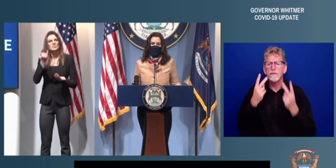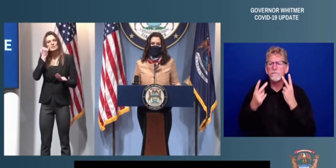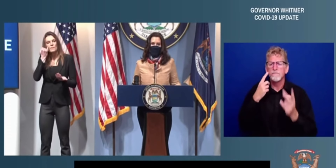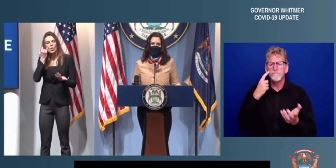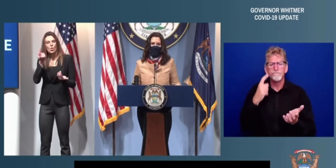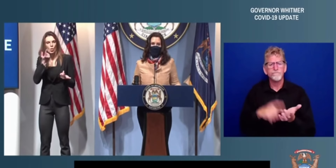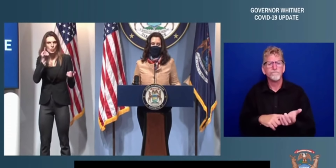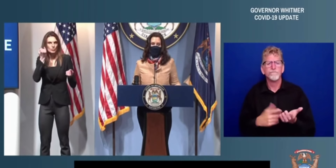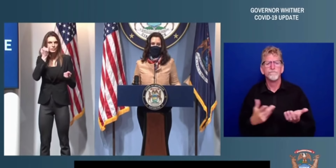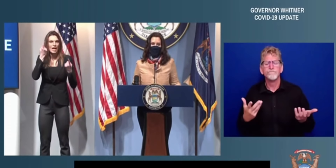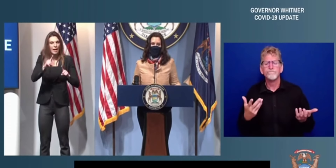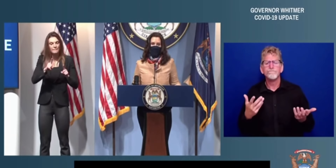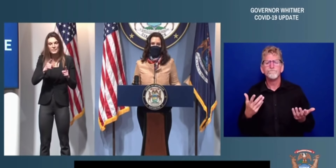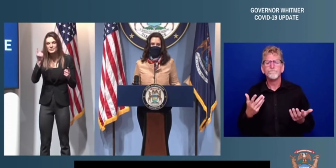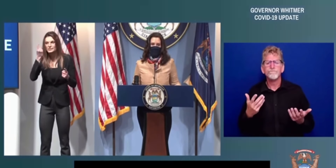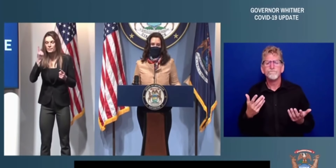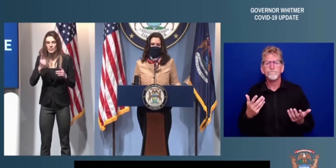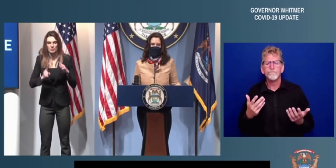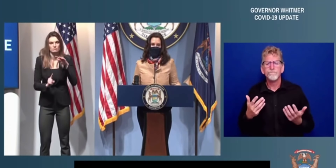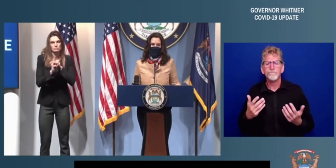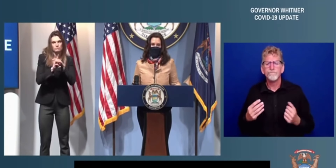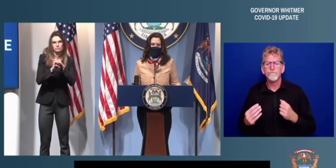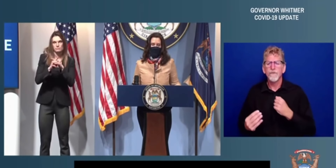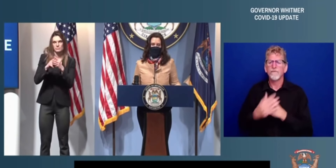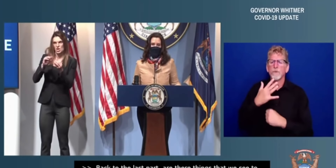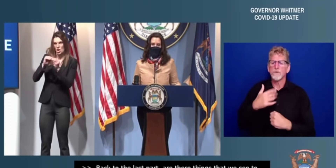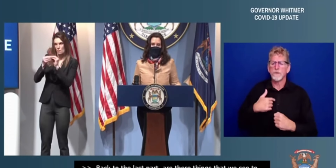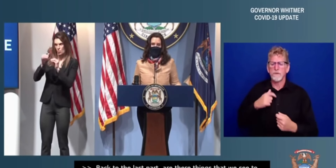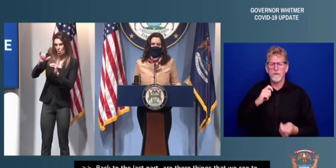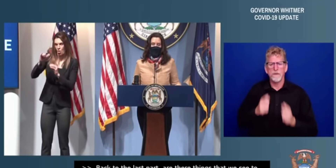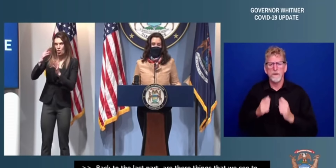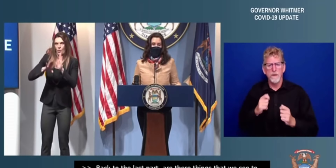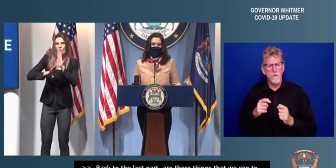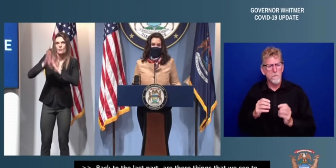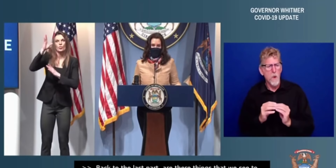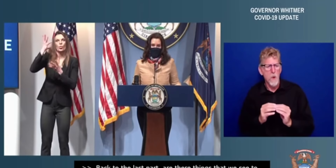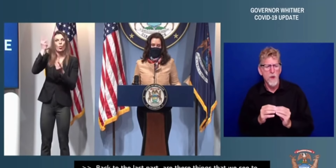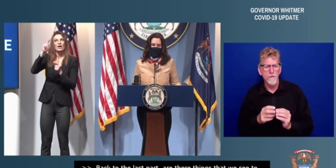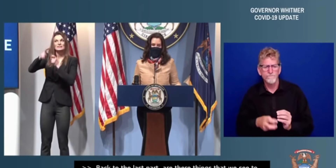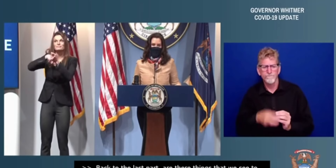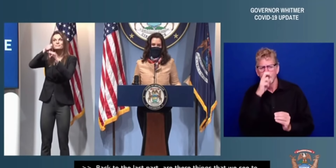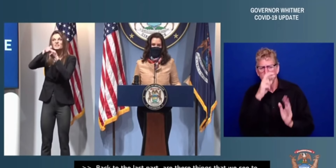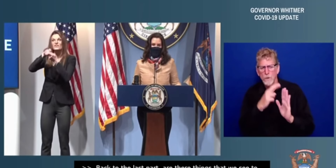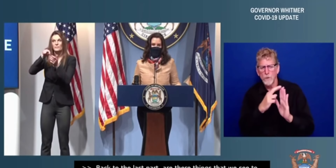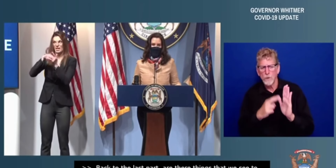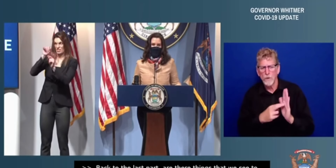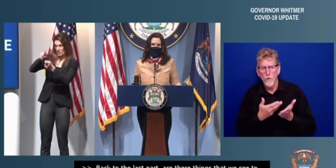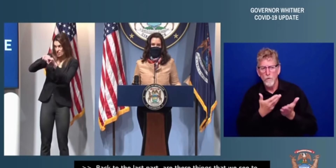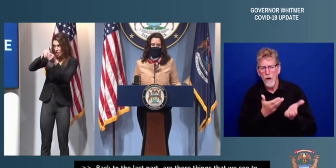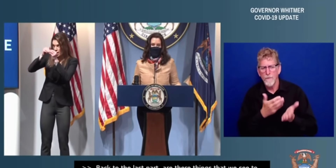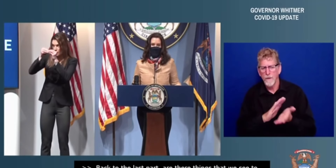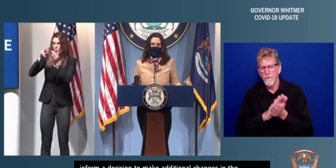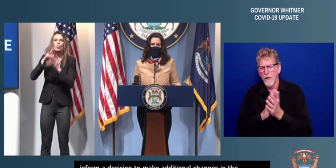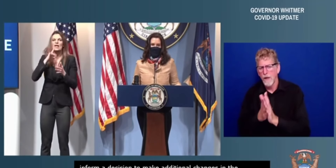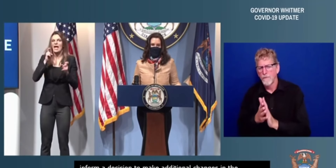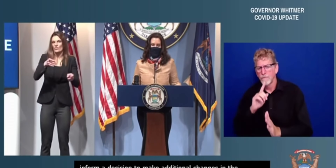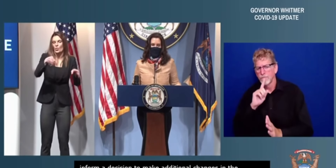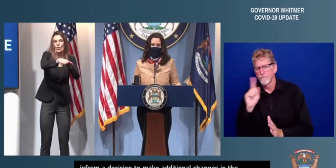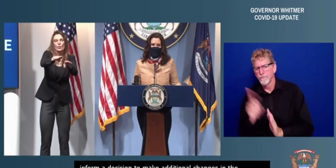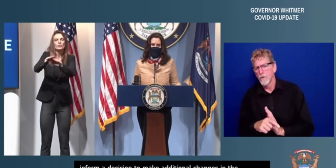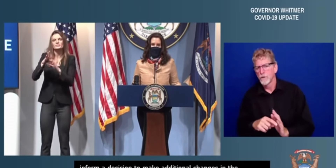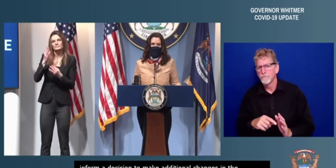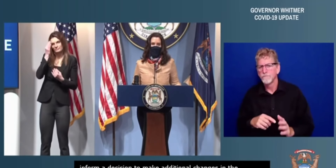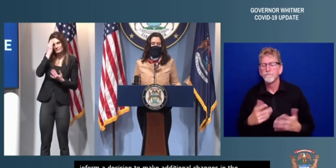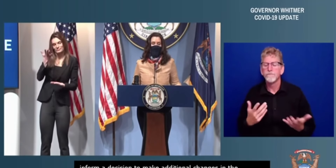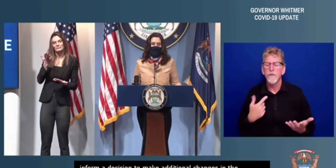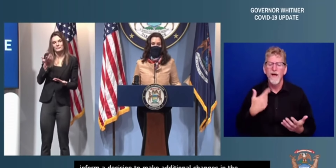inform a decision to make additional changes in our protocols? I know I've said this many times over